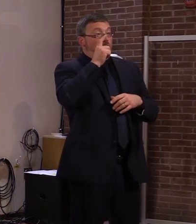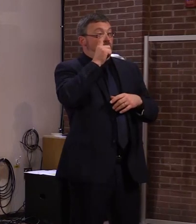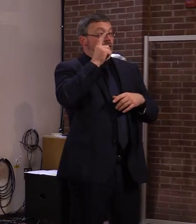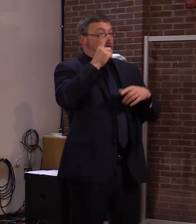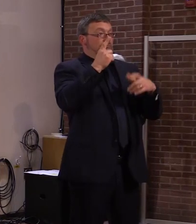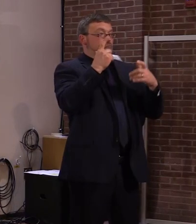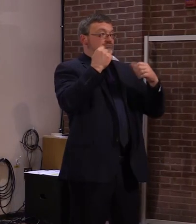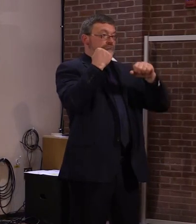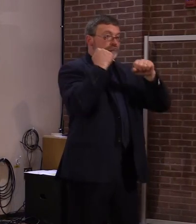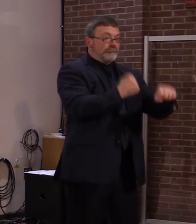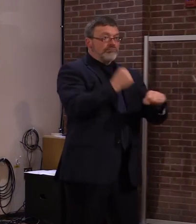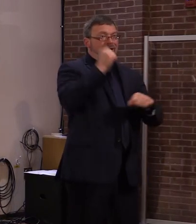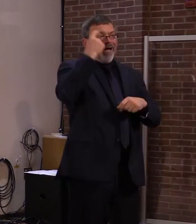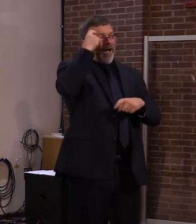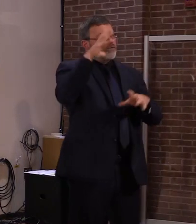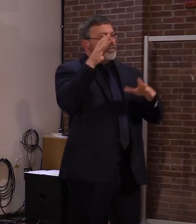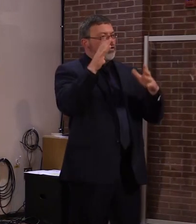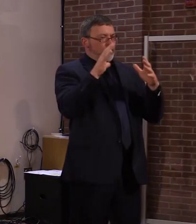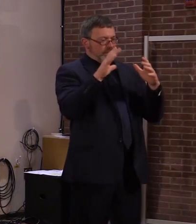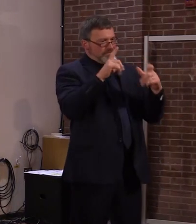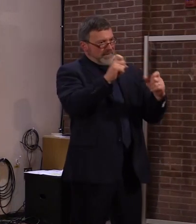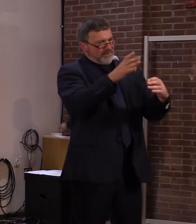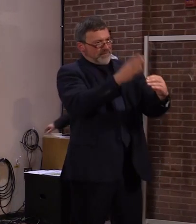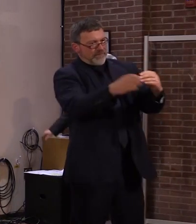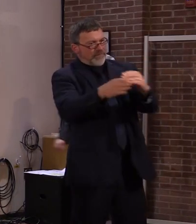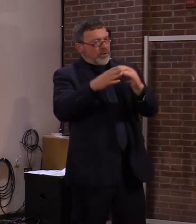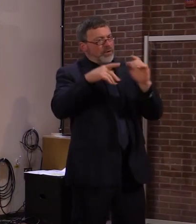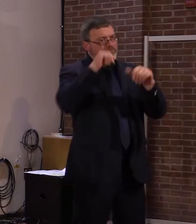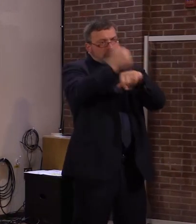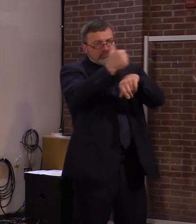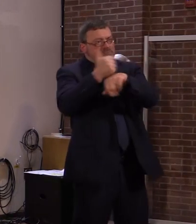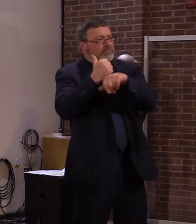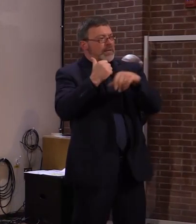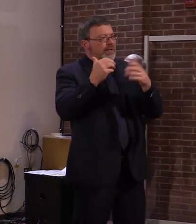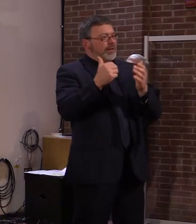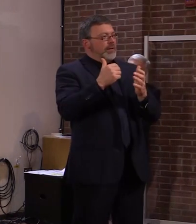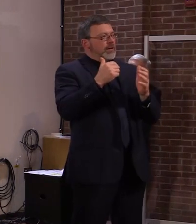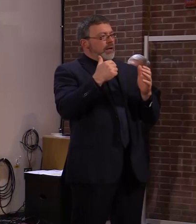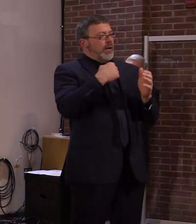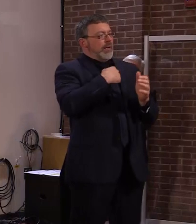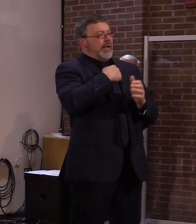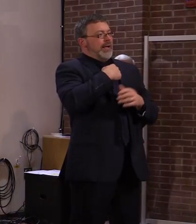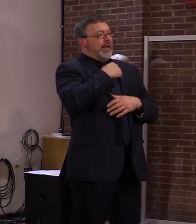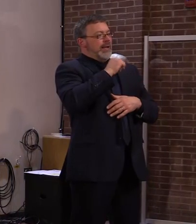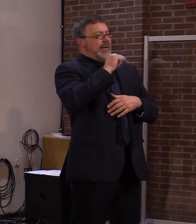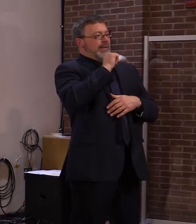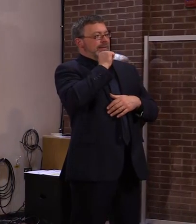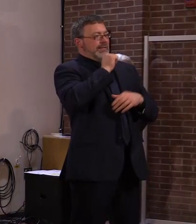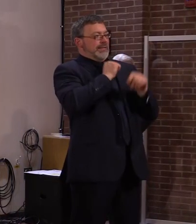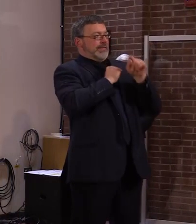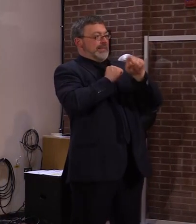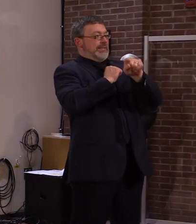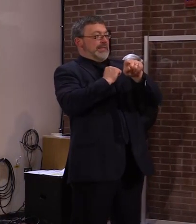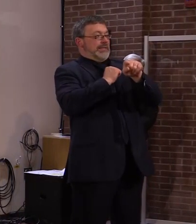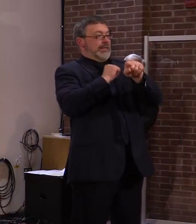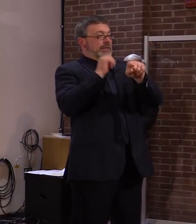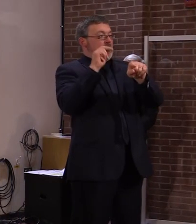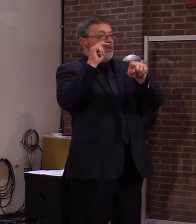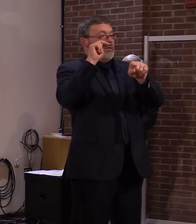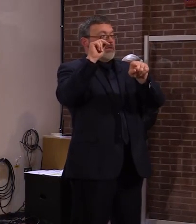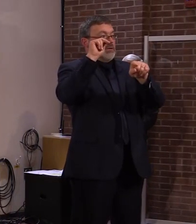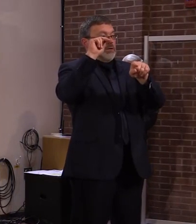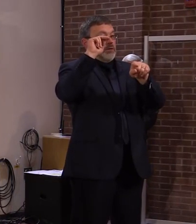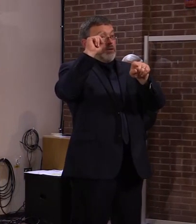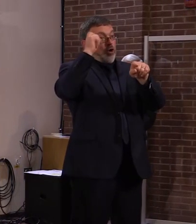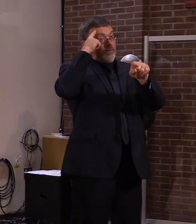done. And I'm not sure that Governor Sununu is one who likes to get things done as well. He's been a great